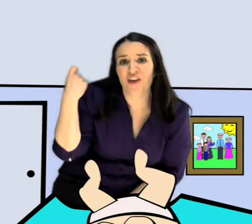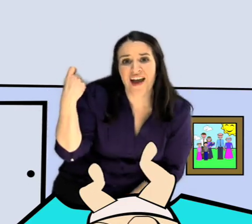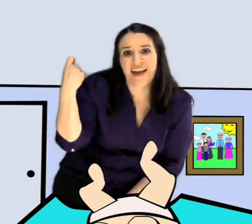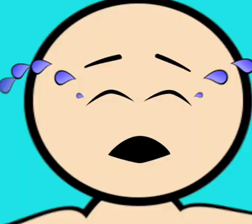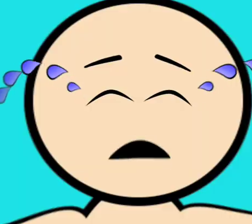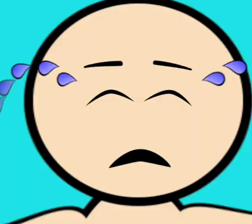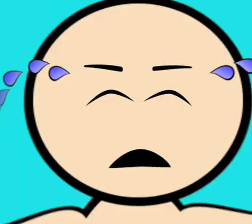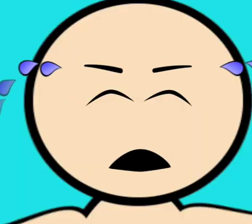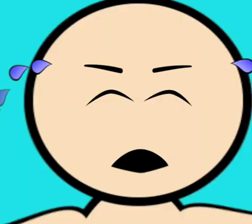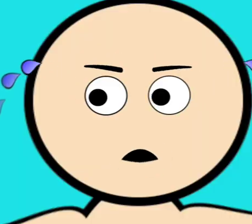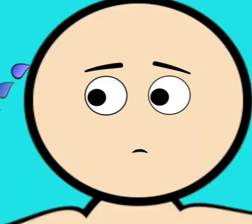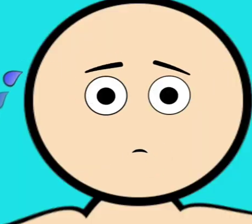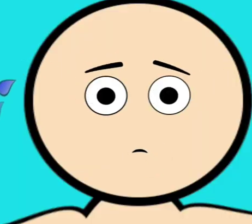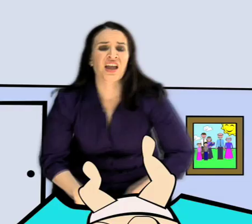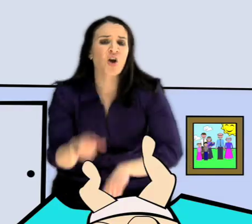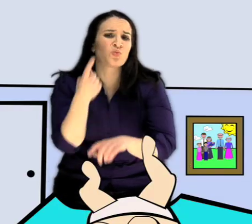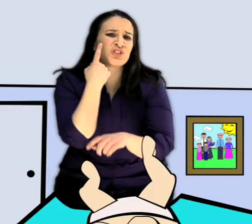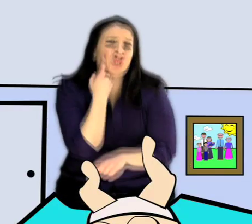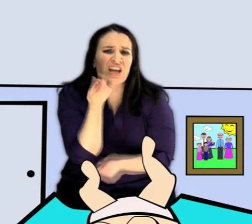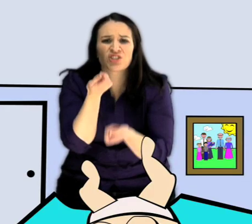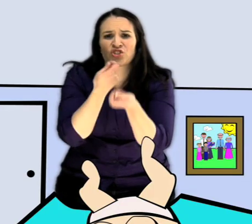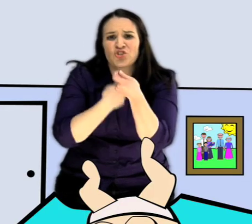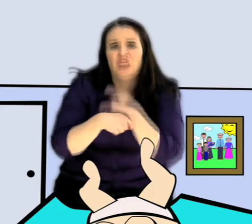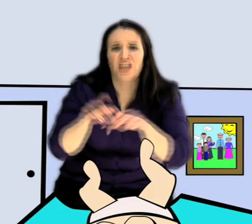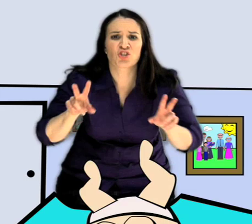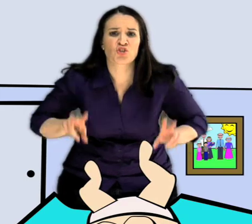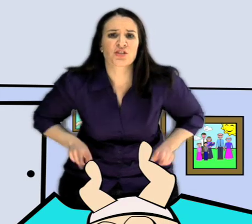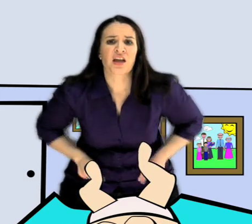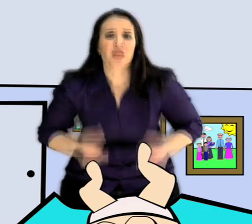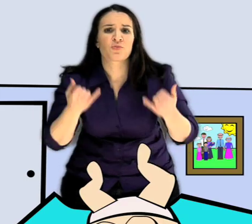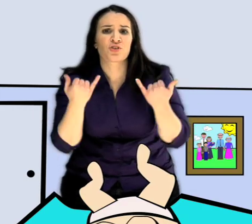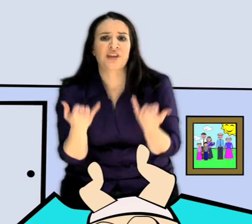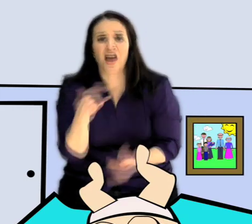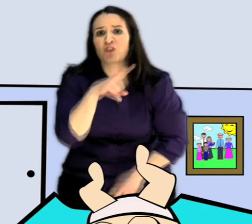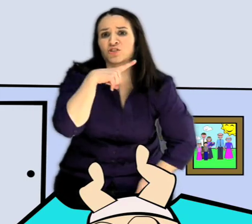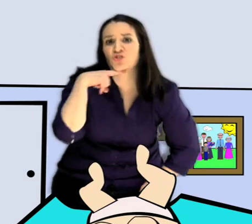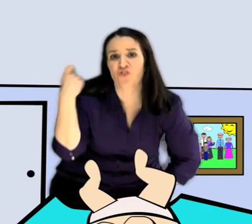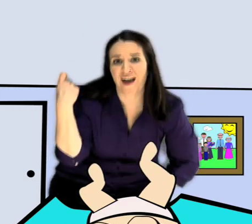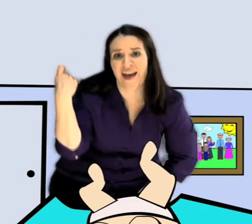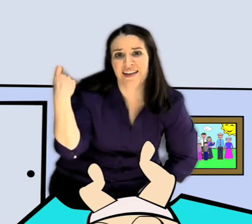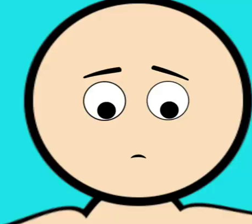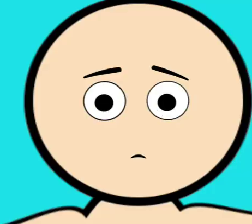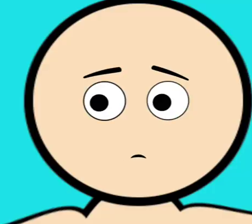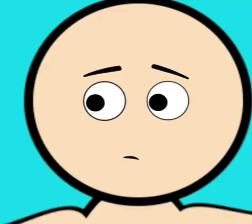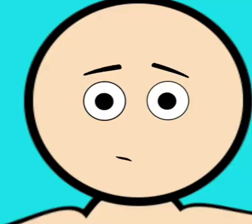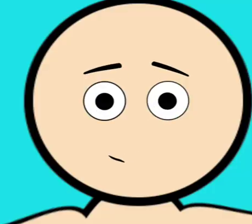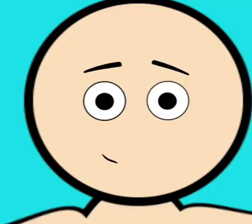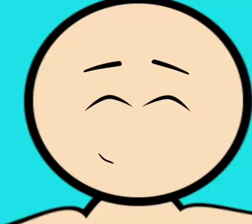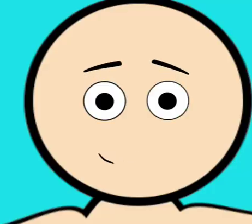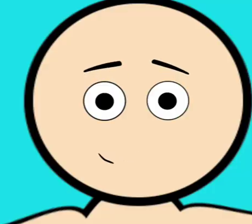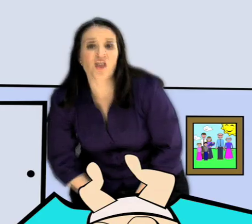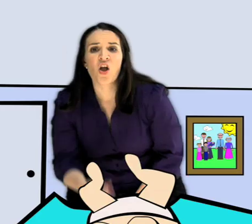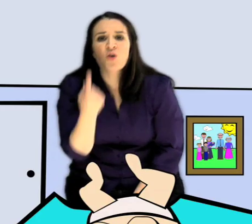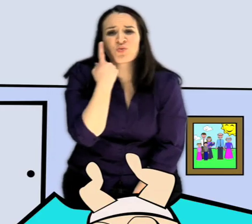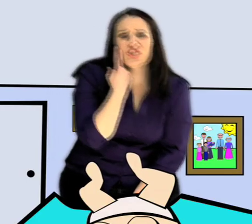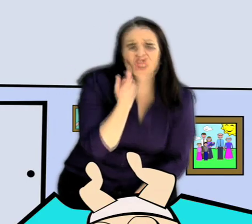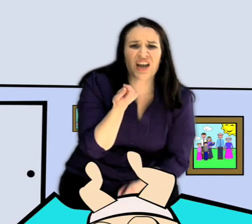dry. Oh, we just changed your diaper, now it's dry. Oh, we